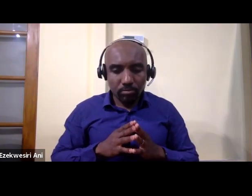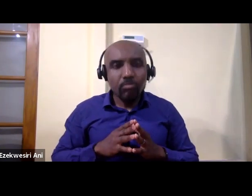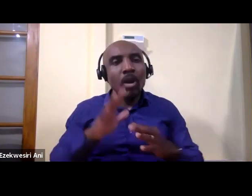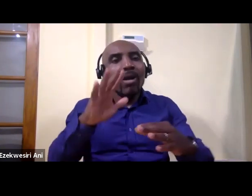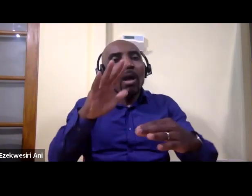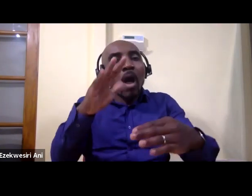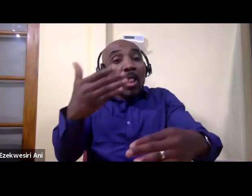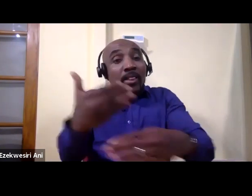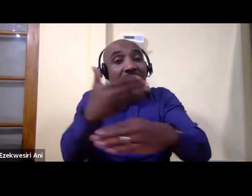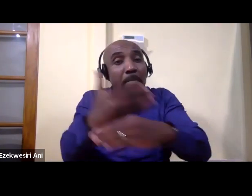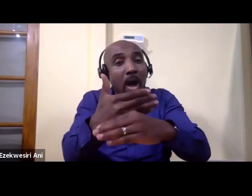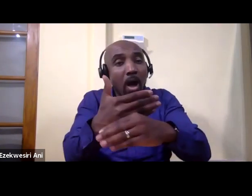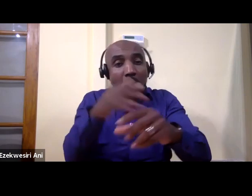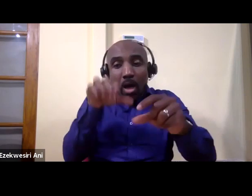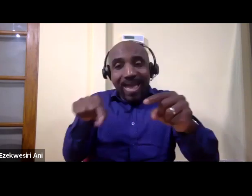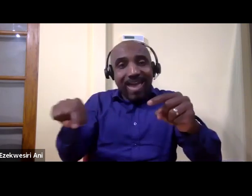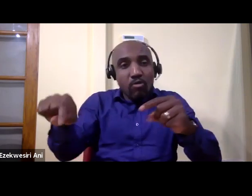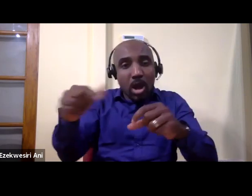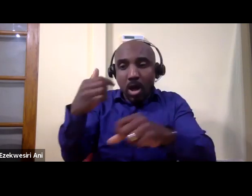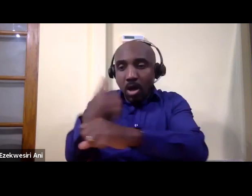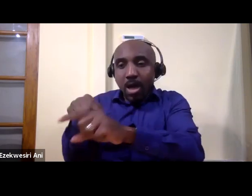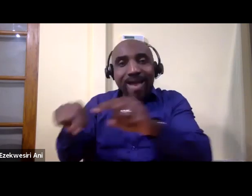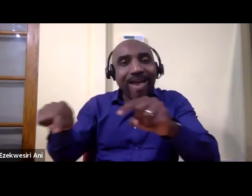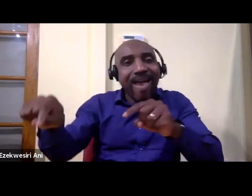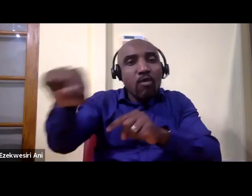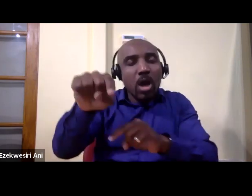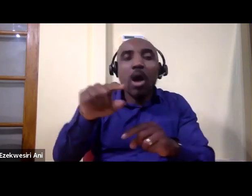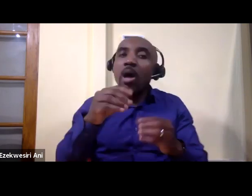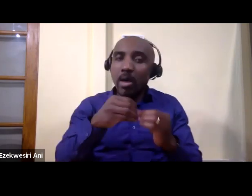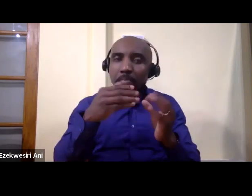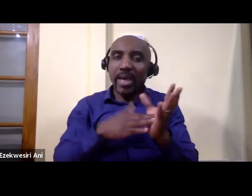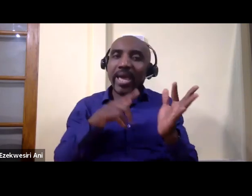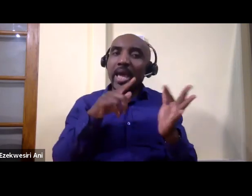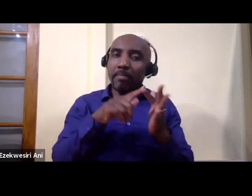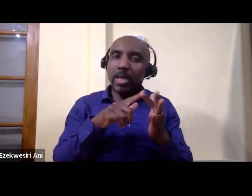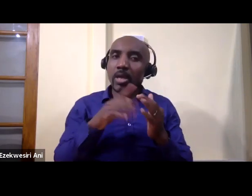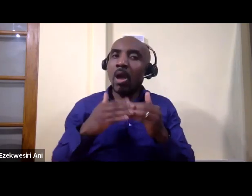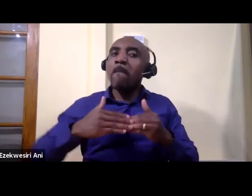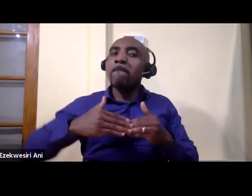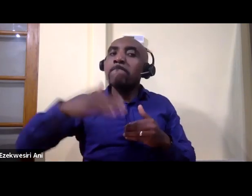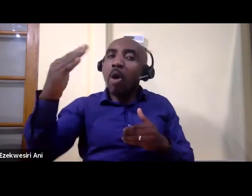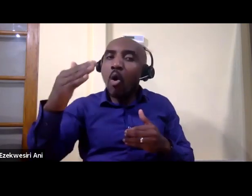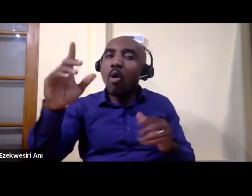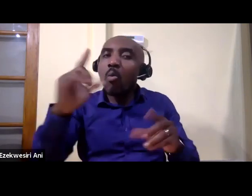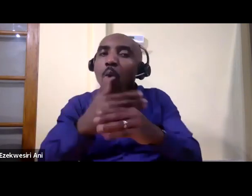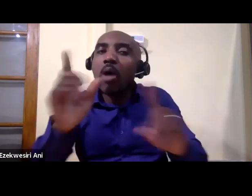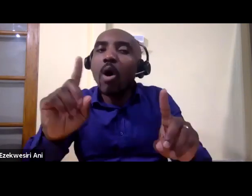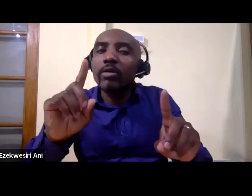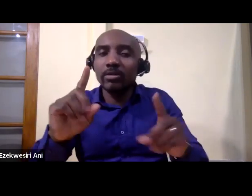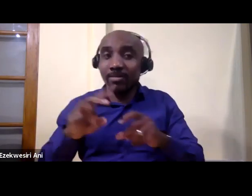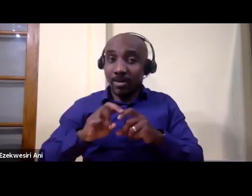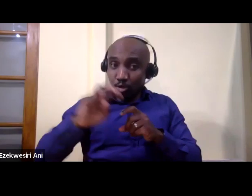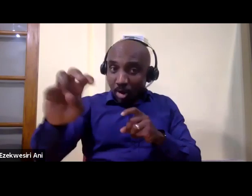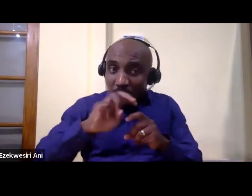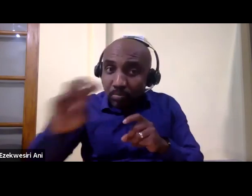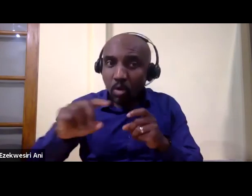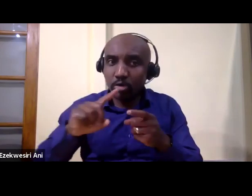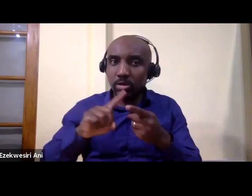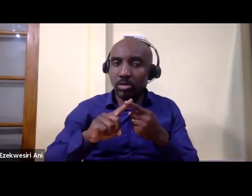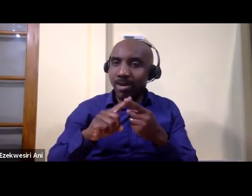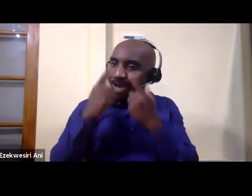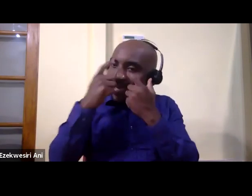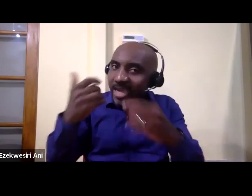market. We are overrepresented in areas like transport, as care